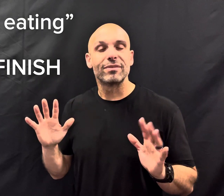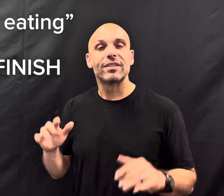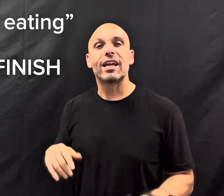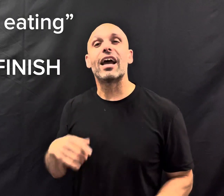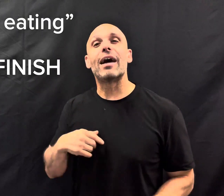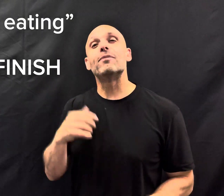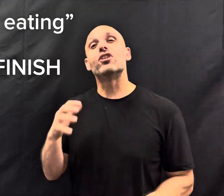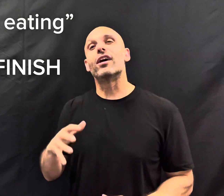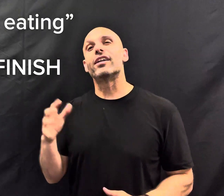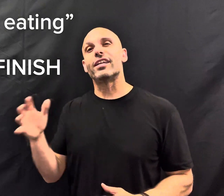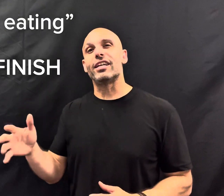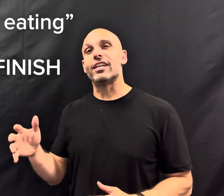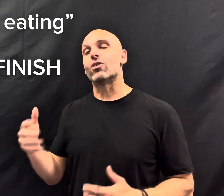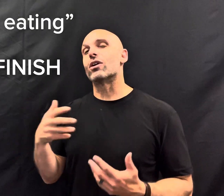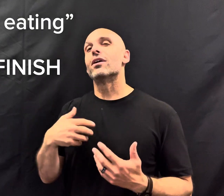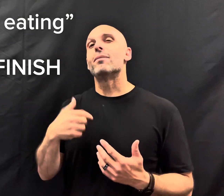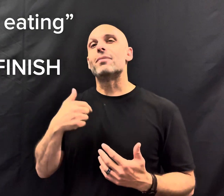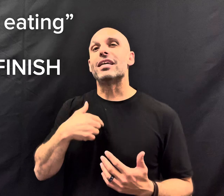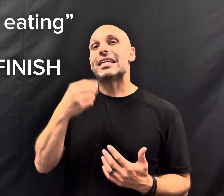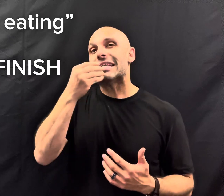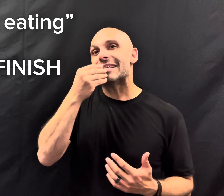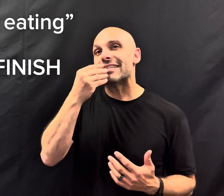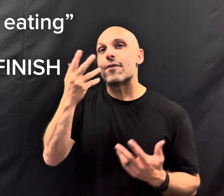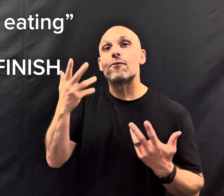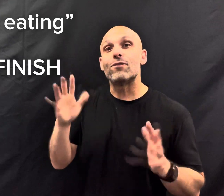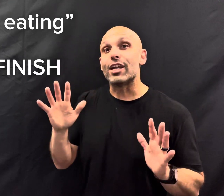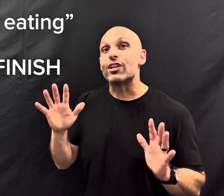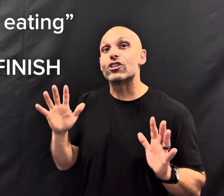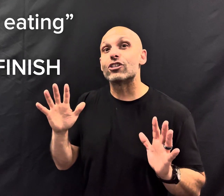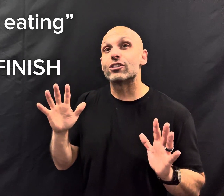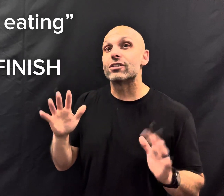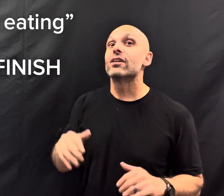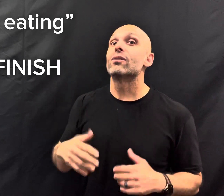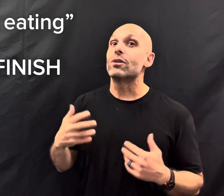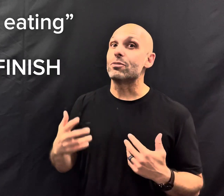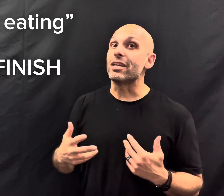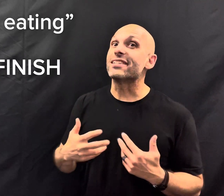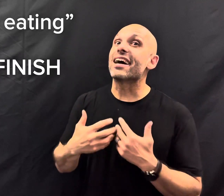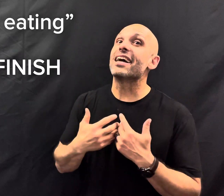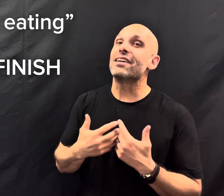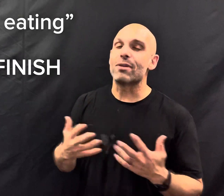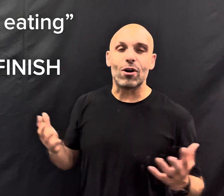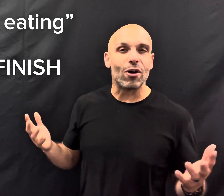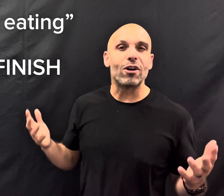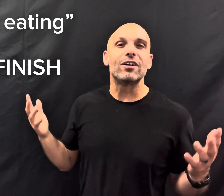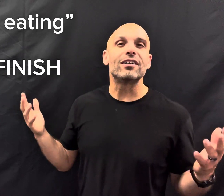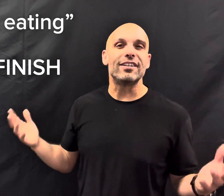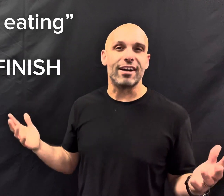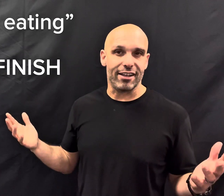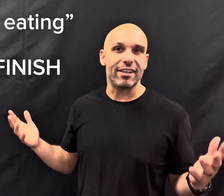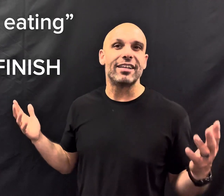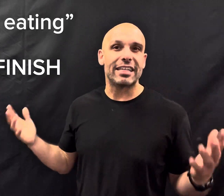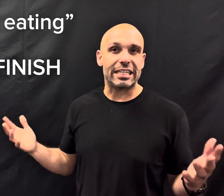Okay, I'm done eating, or me eat finish, which means I am all done eating.